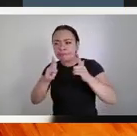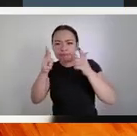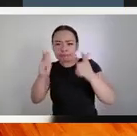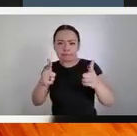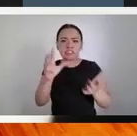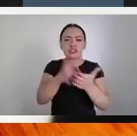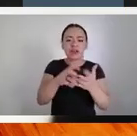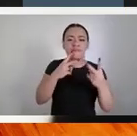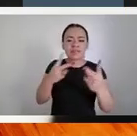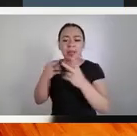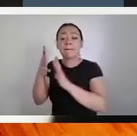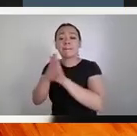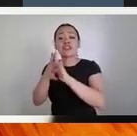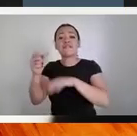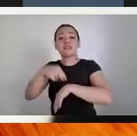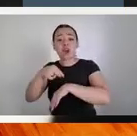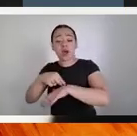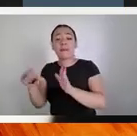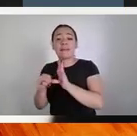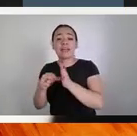that she had time and money to make good work.